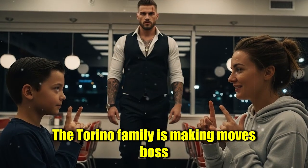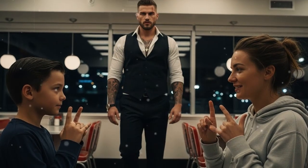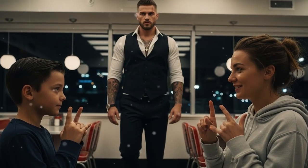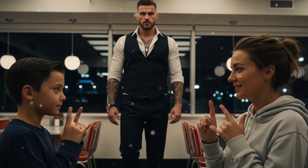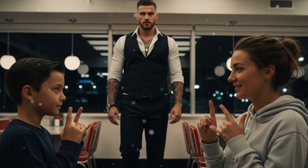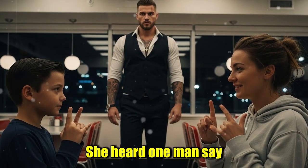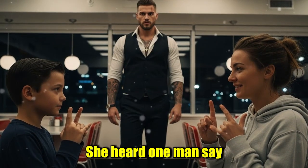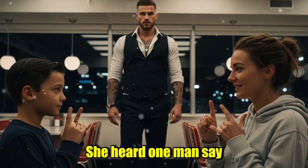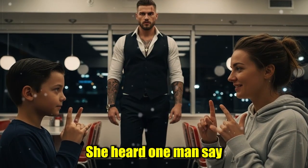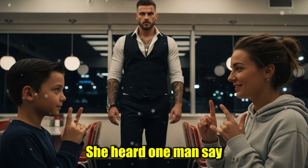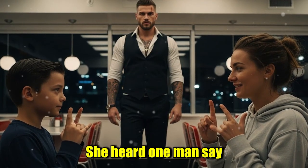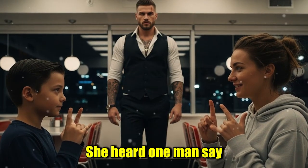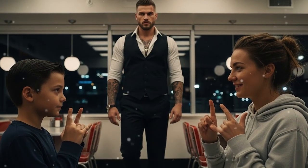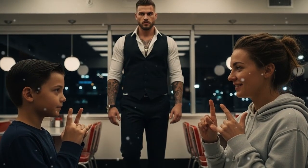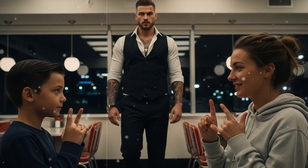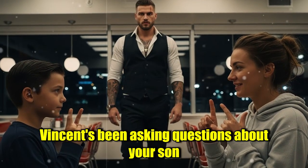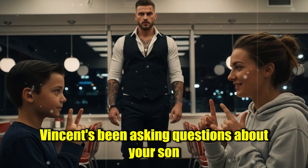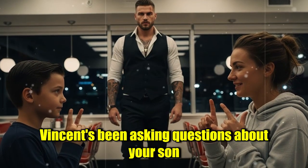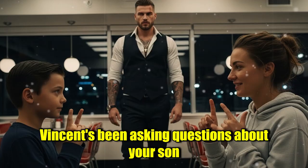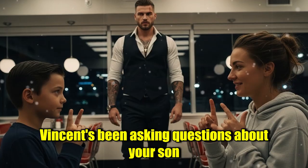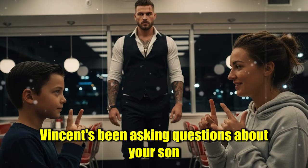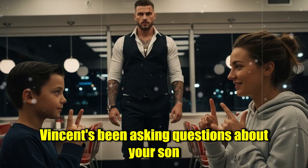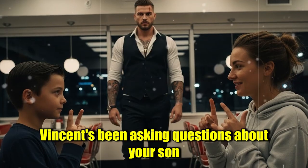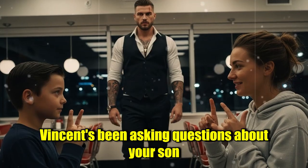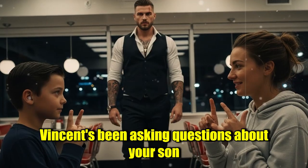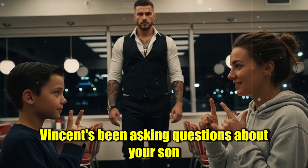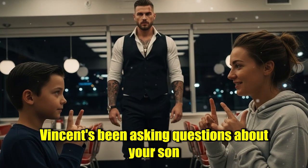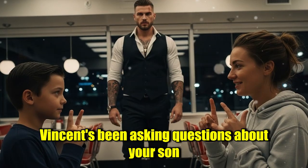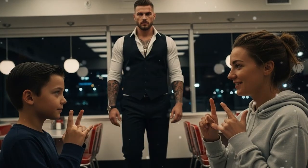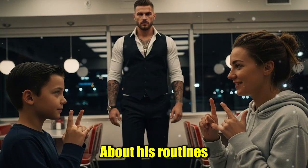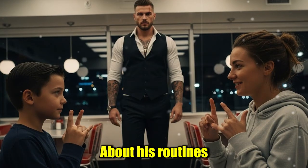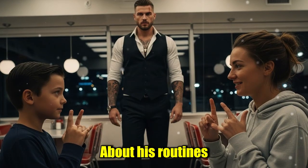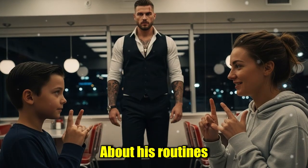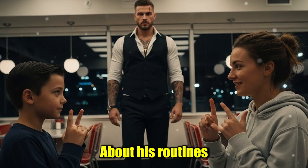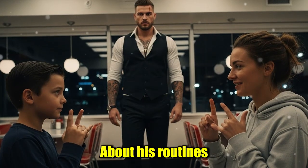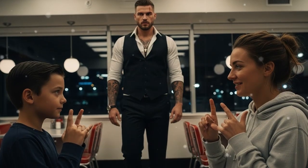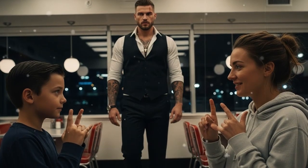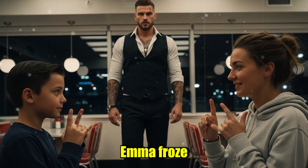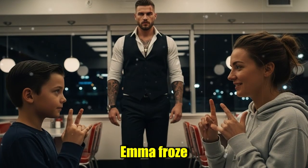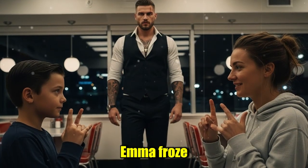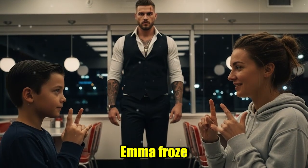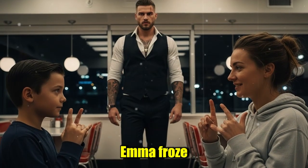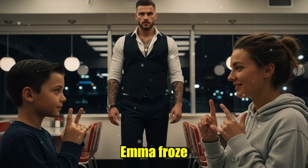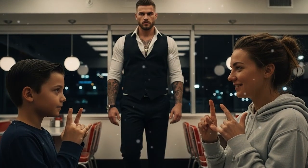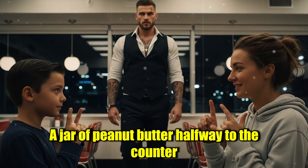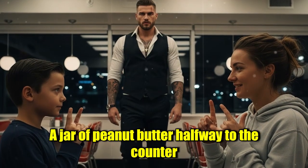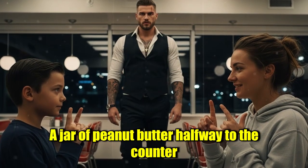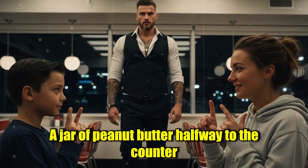boss," she heard one man say. "Vincent's been asking questions about your son, about his routines." Emma froze, a jar of